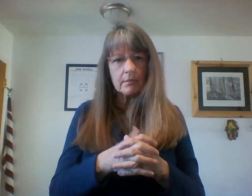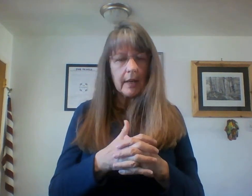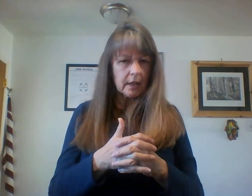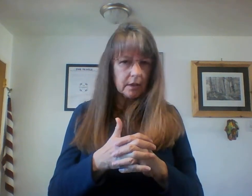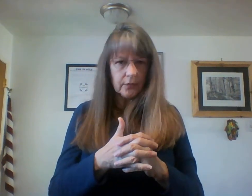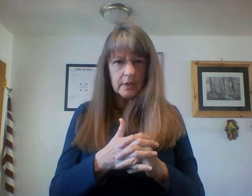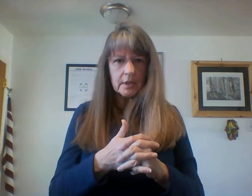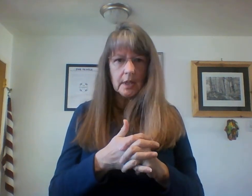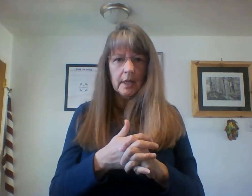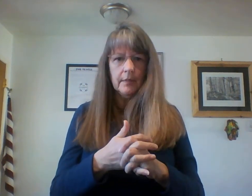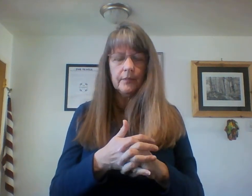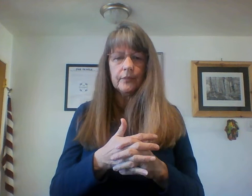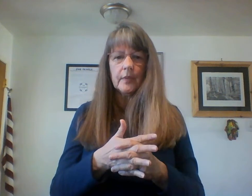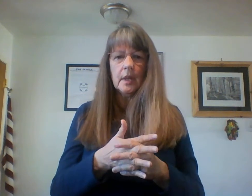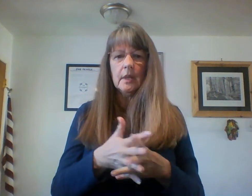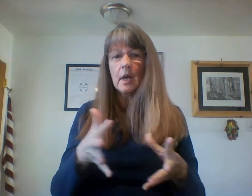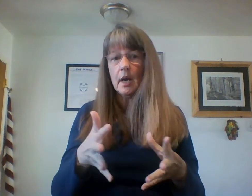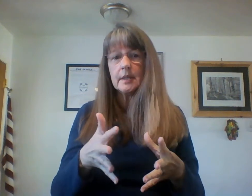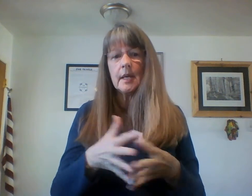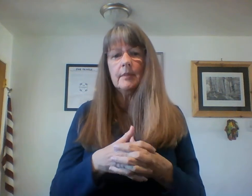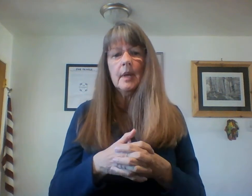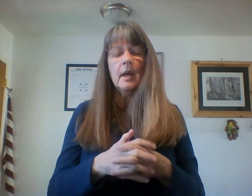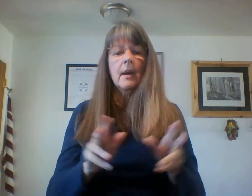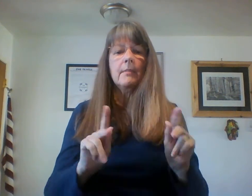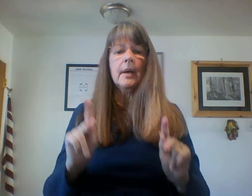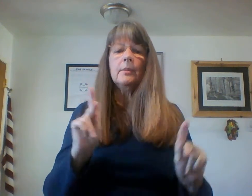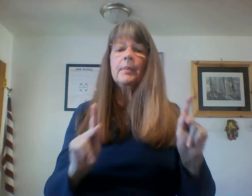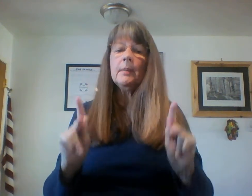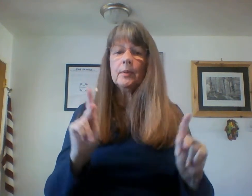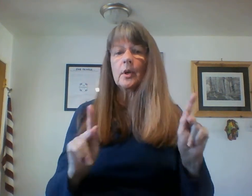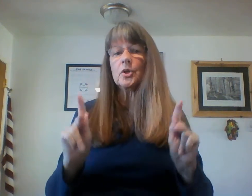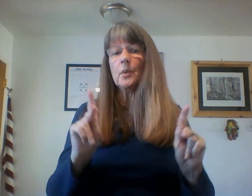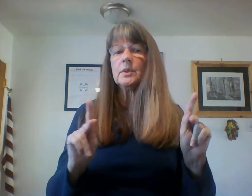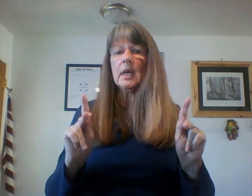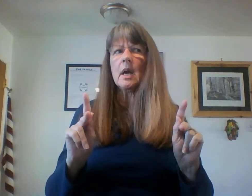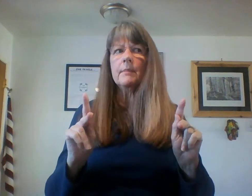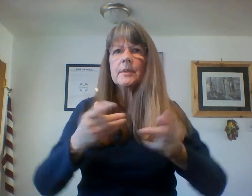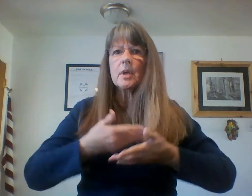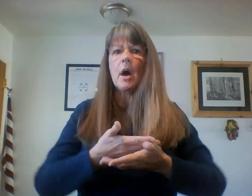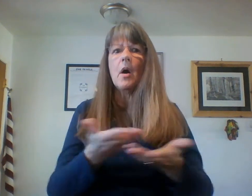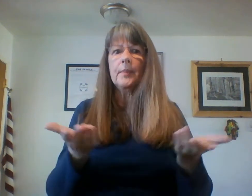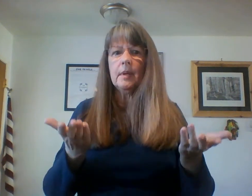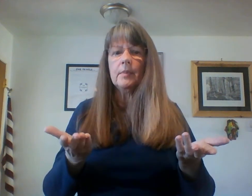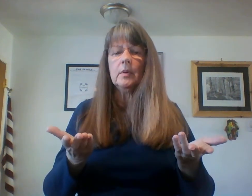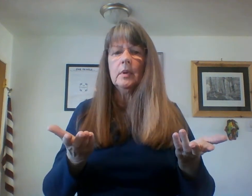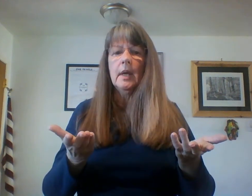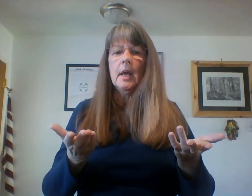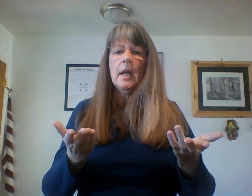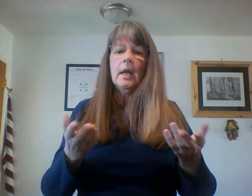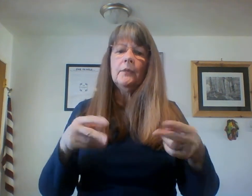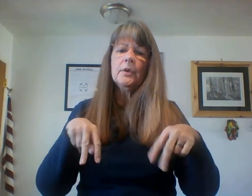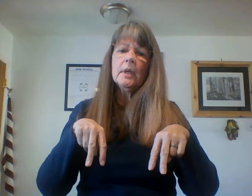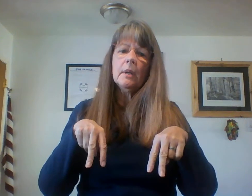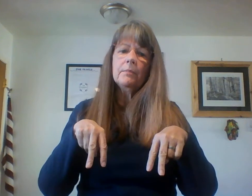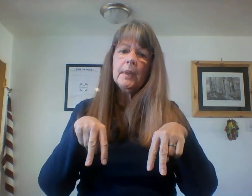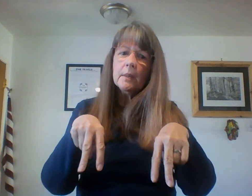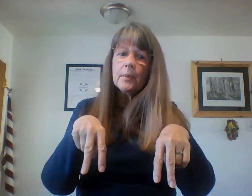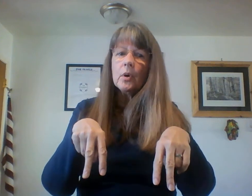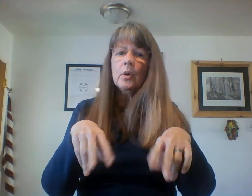make a difference in the concept. But people, because you want to encompass all people. If you did it people,